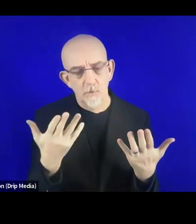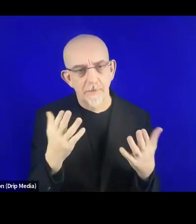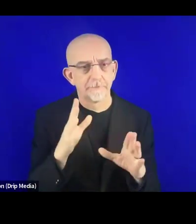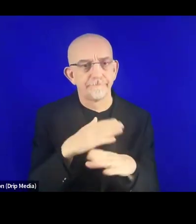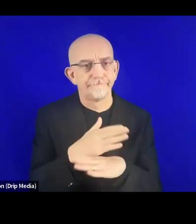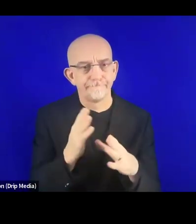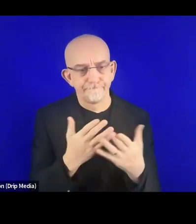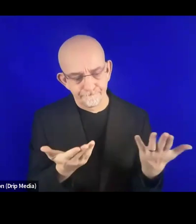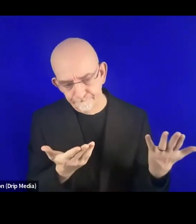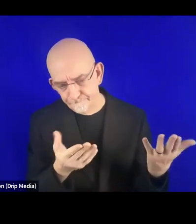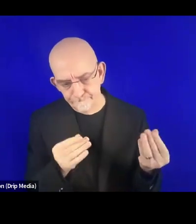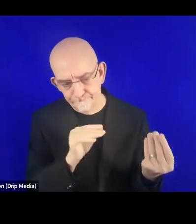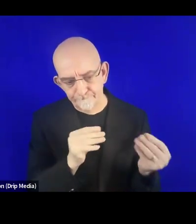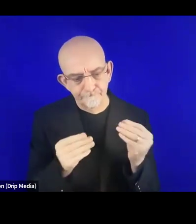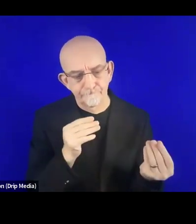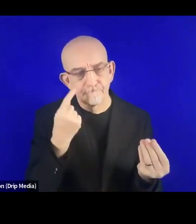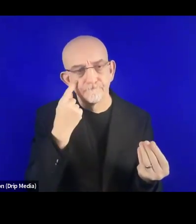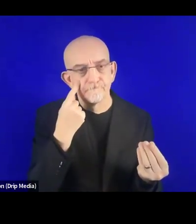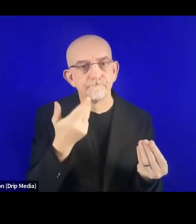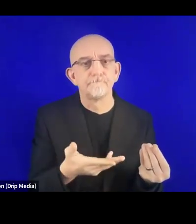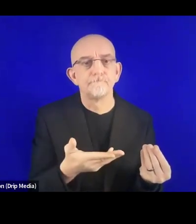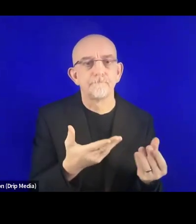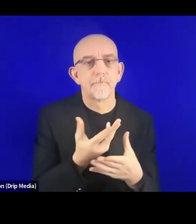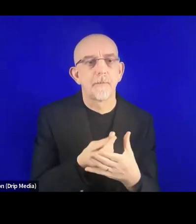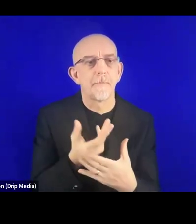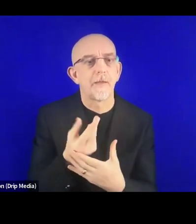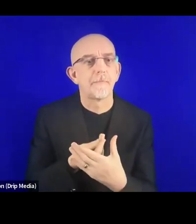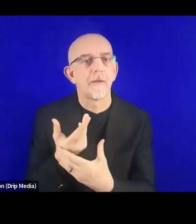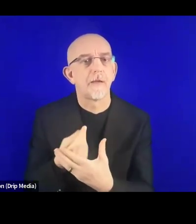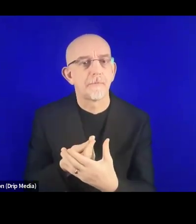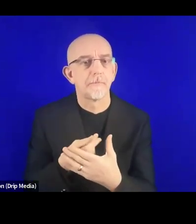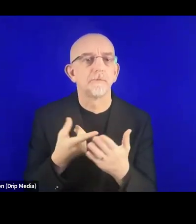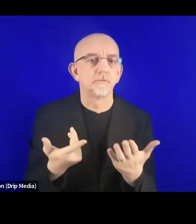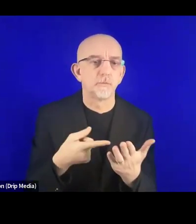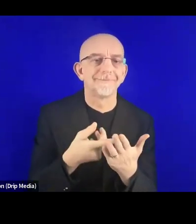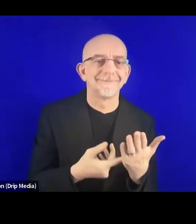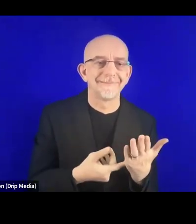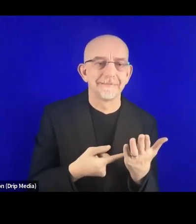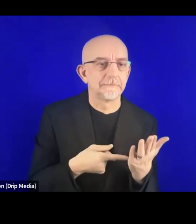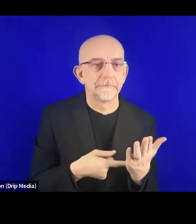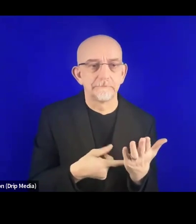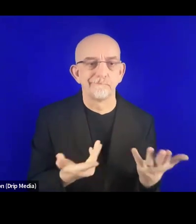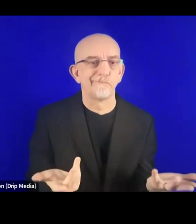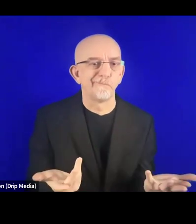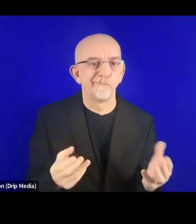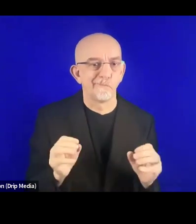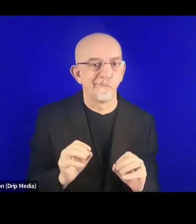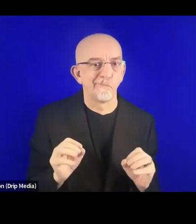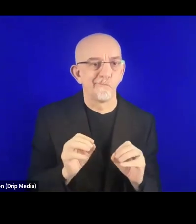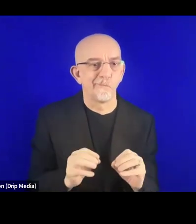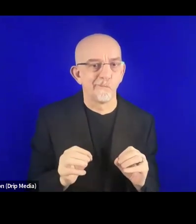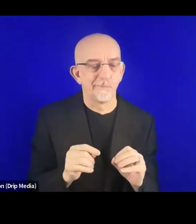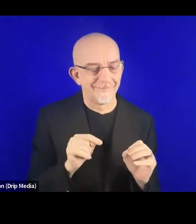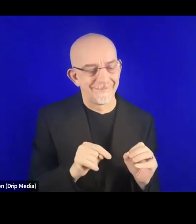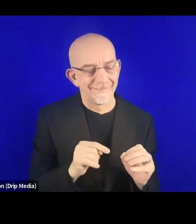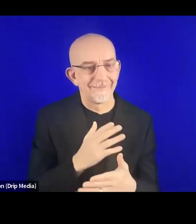generic. They speaks to the issue of climate change, but not related to